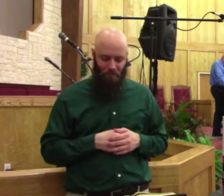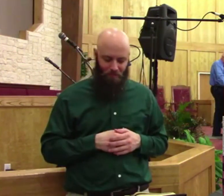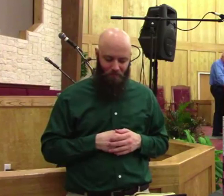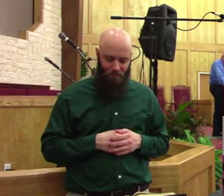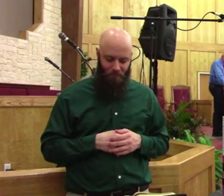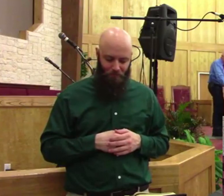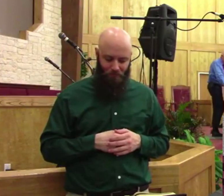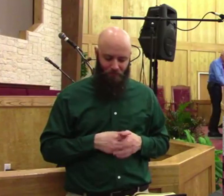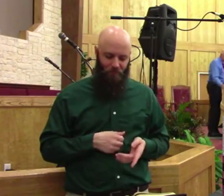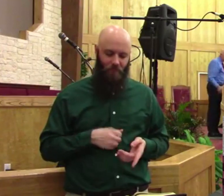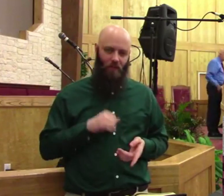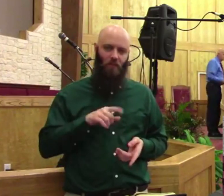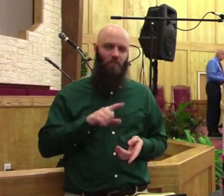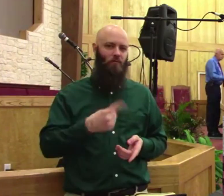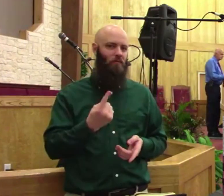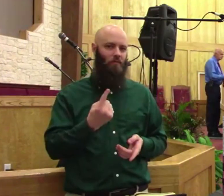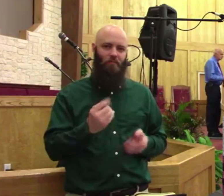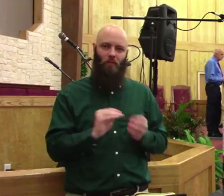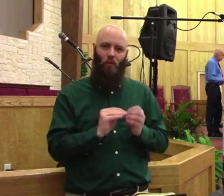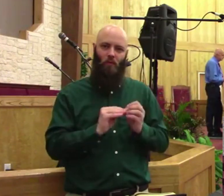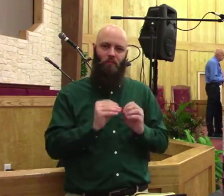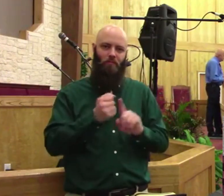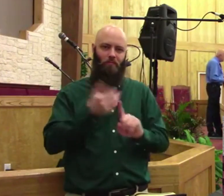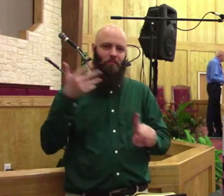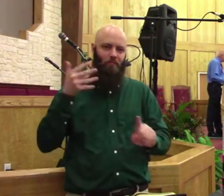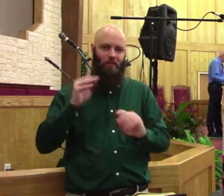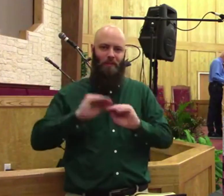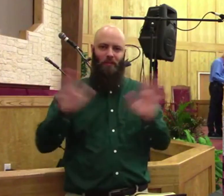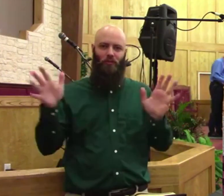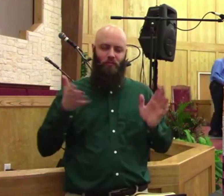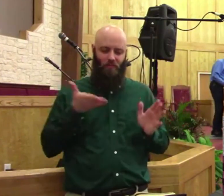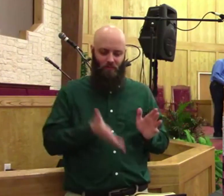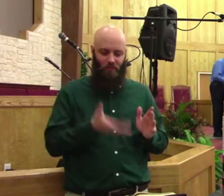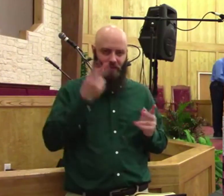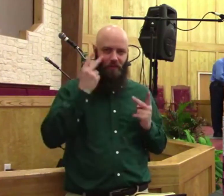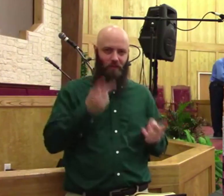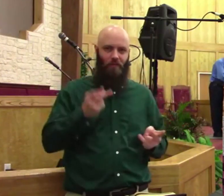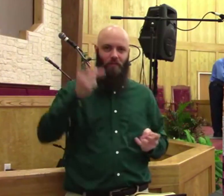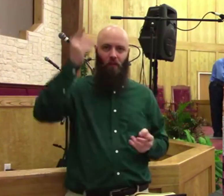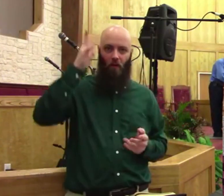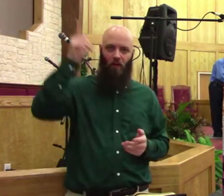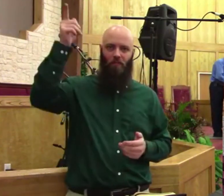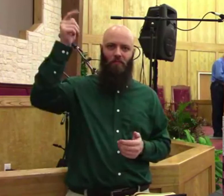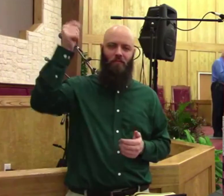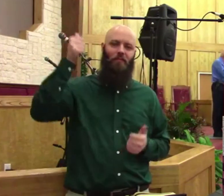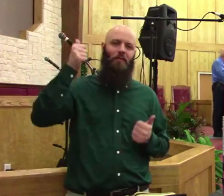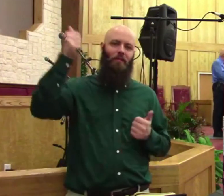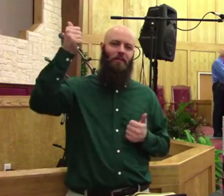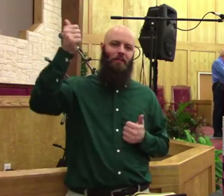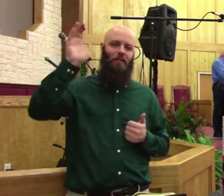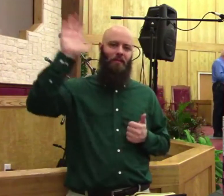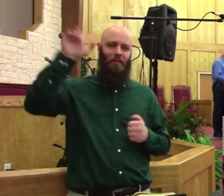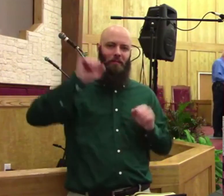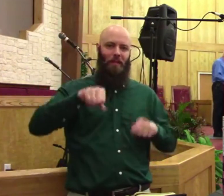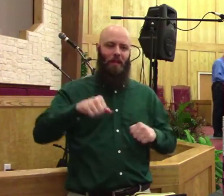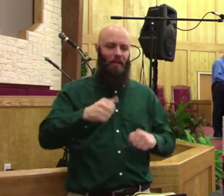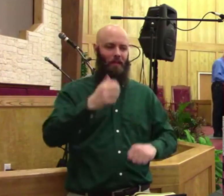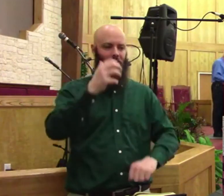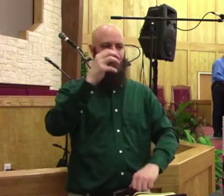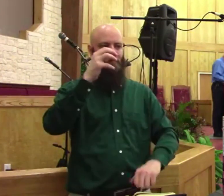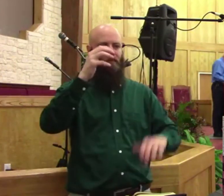This is just a further illustration. This story in chapter 5 is the illustration of God and his ability to pull down and raise up.